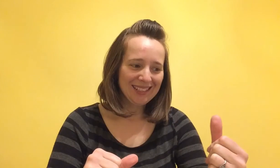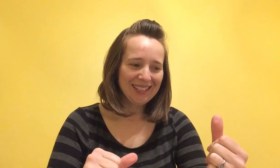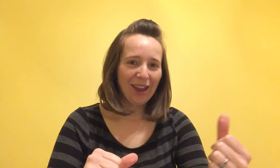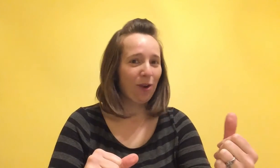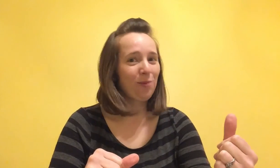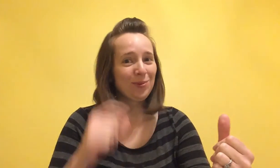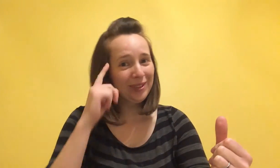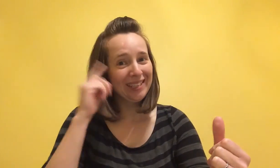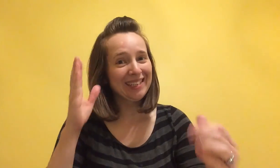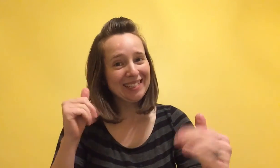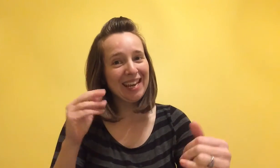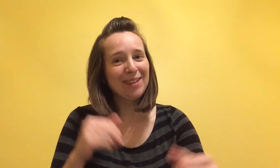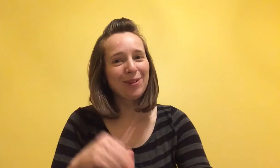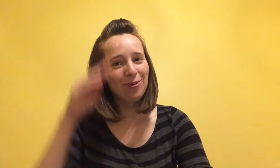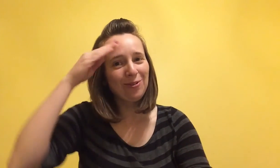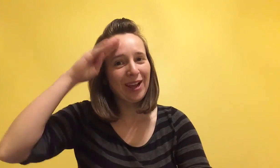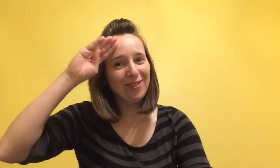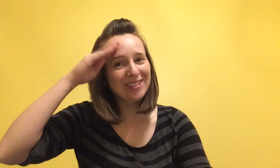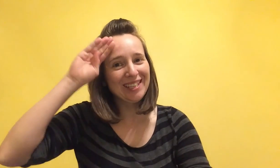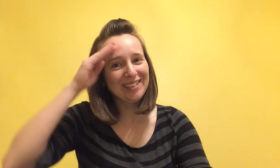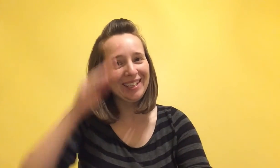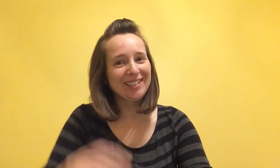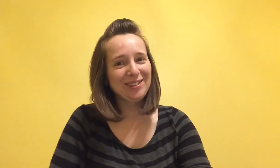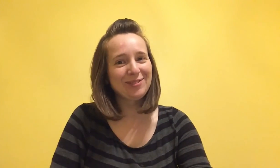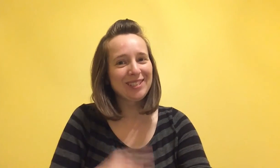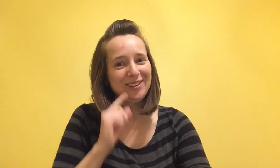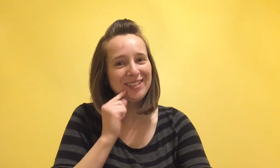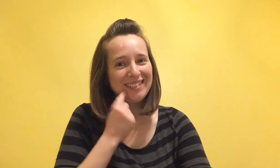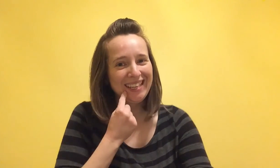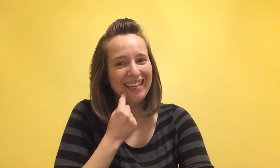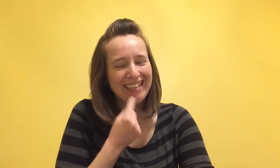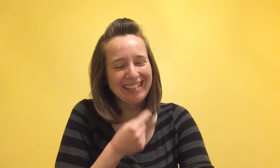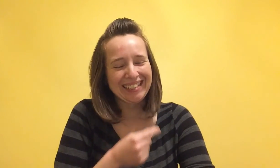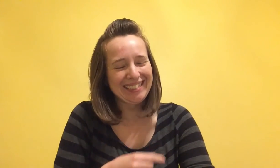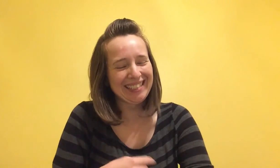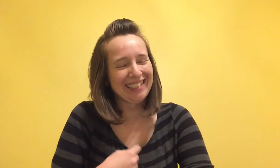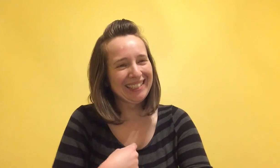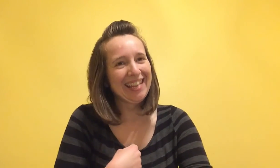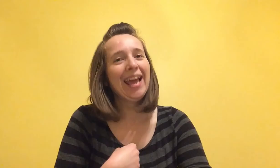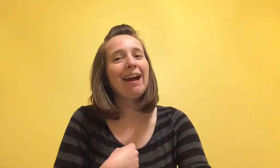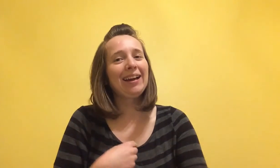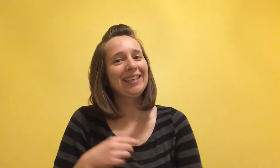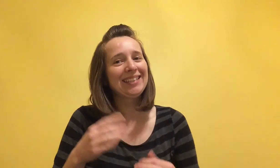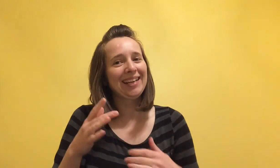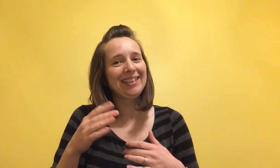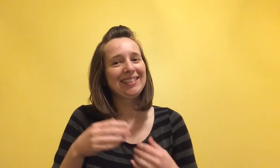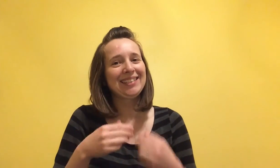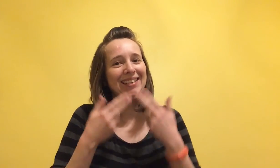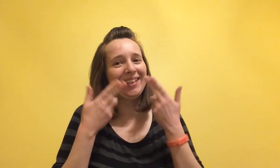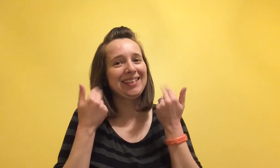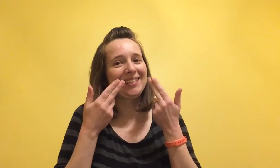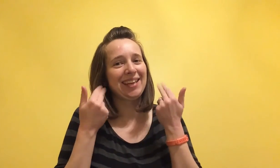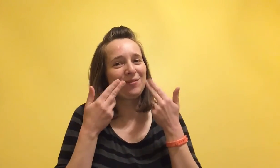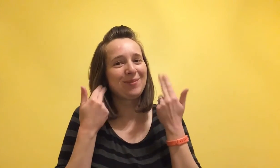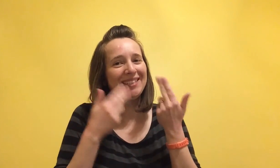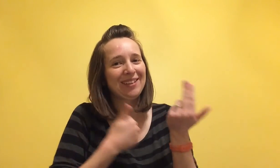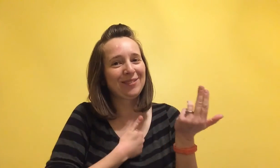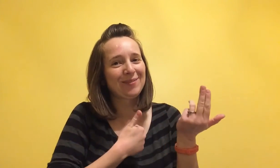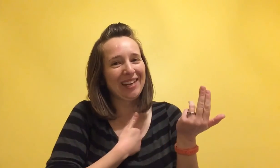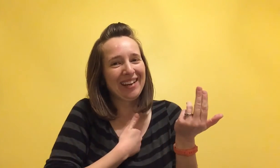I hope you really didn't take my whole Irish thing like too seriously, because I like to laugh at myself